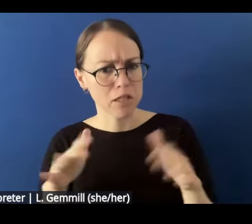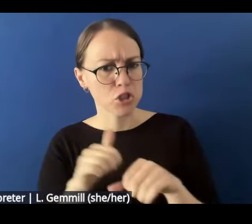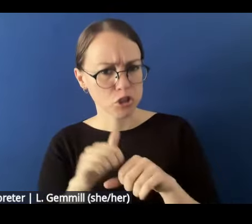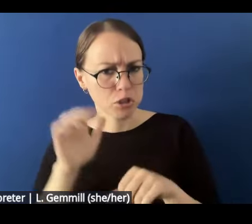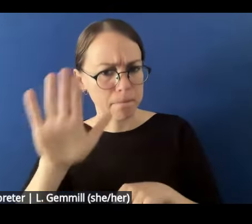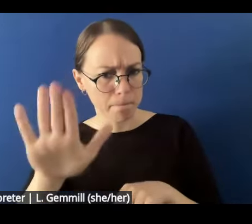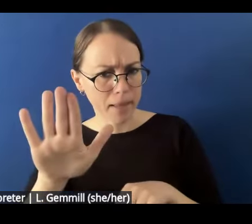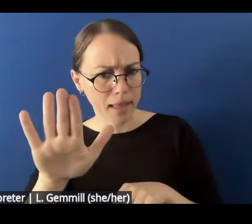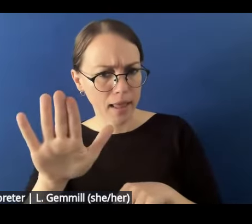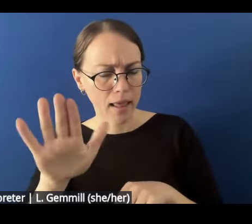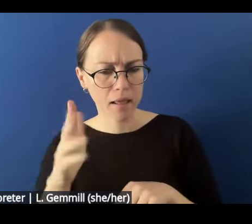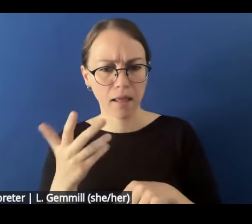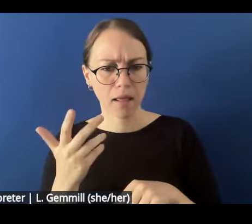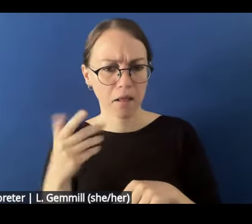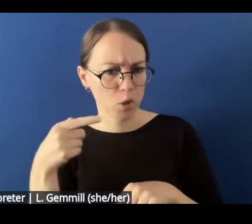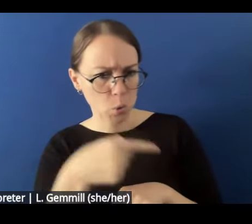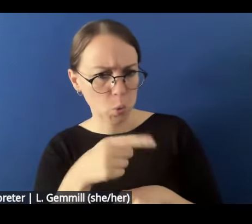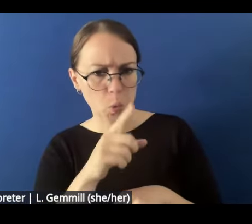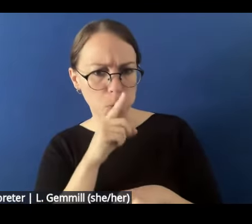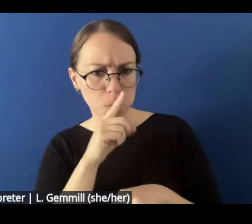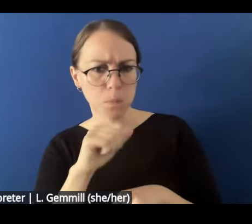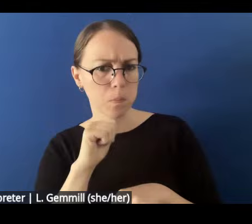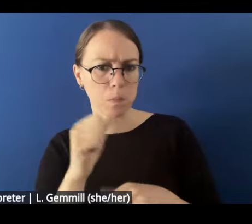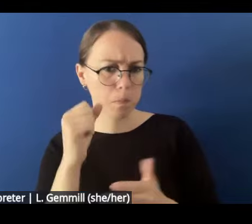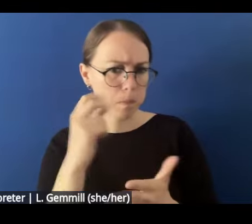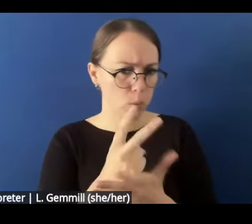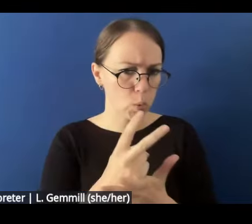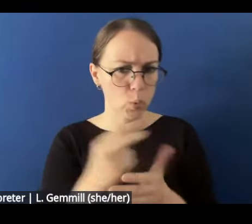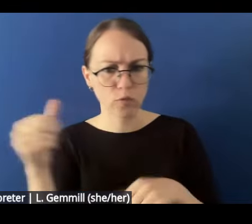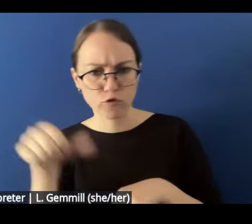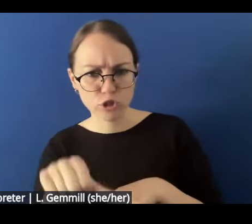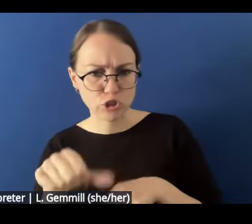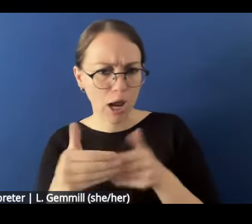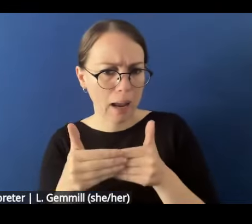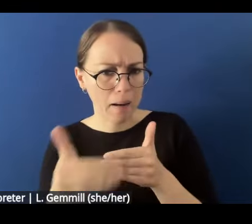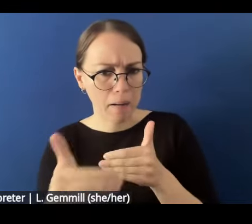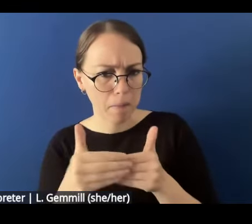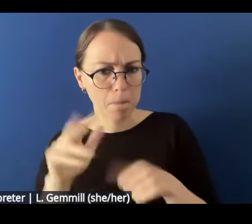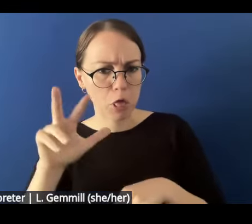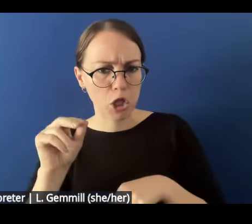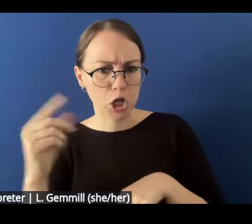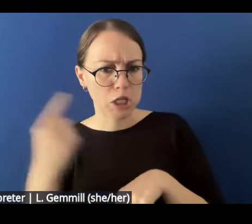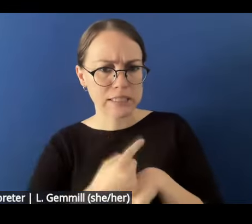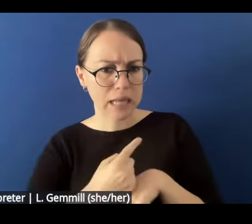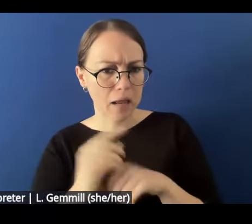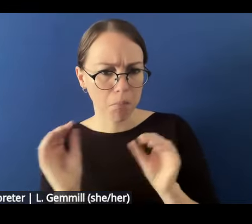you didn't either approve or reject within 30 days, but, are we going to be,